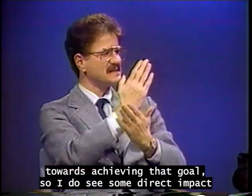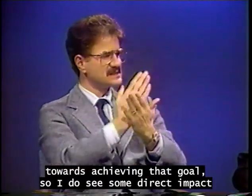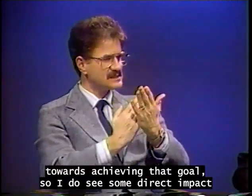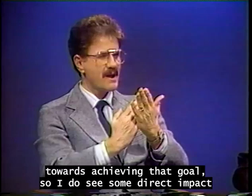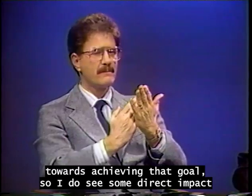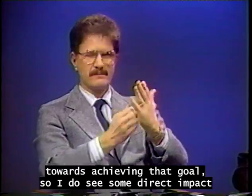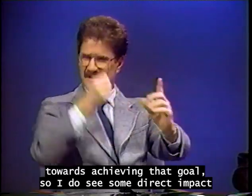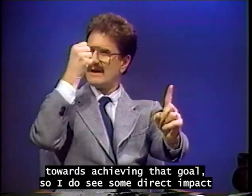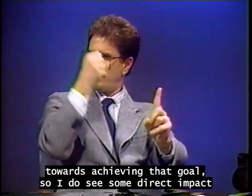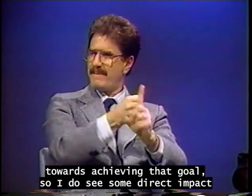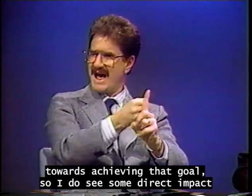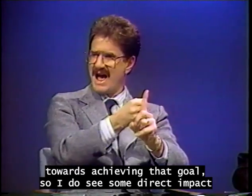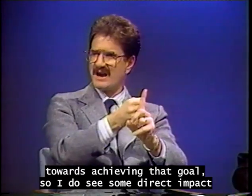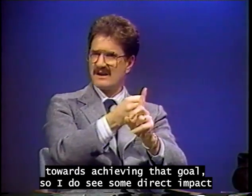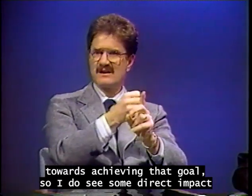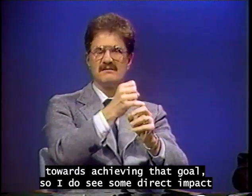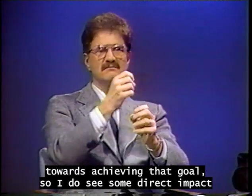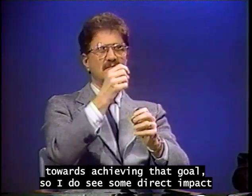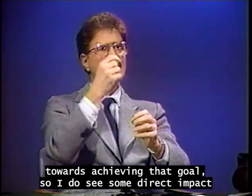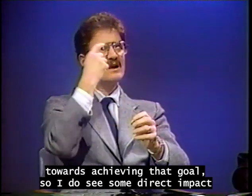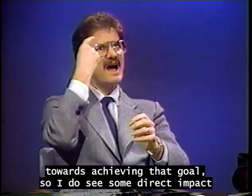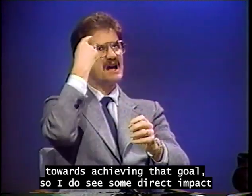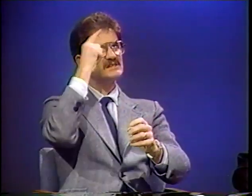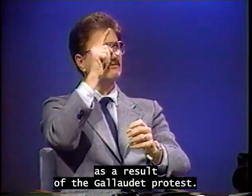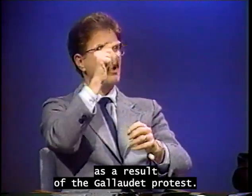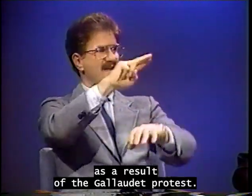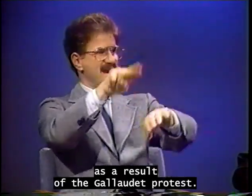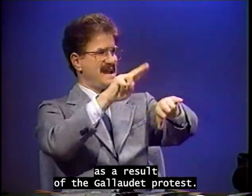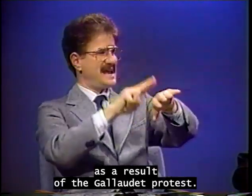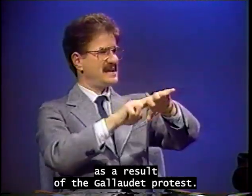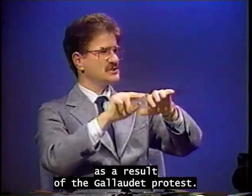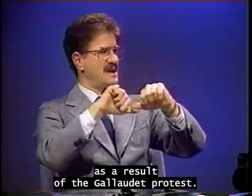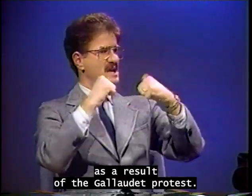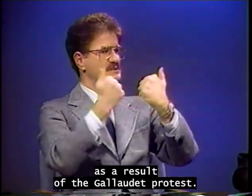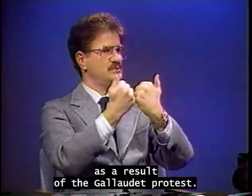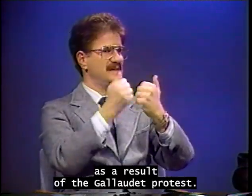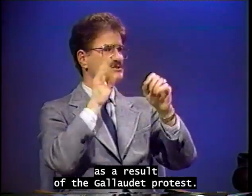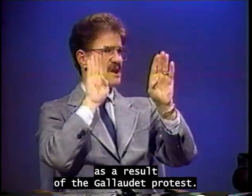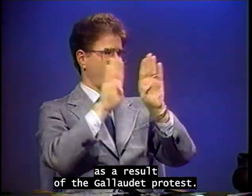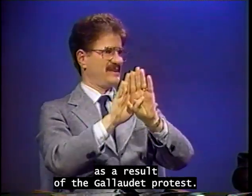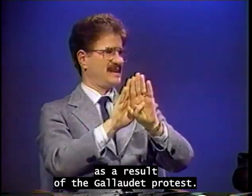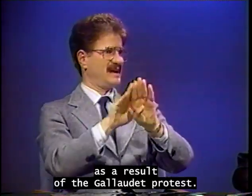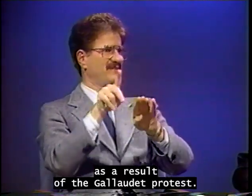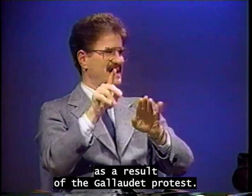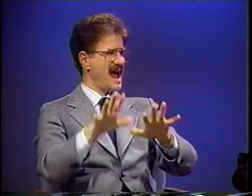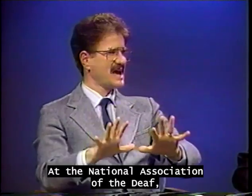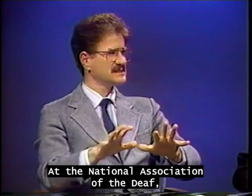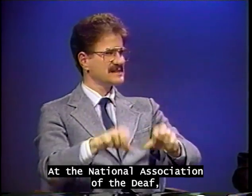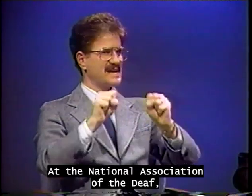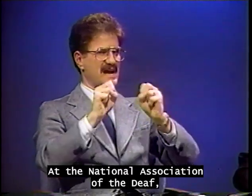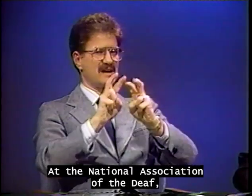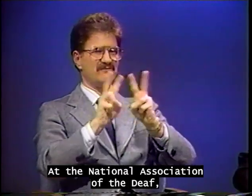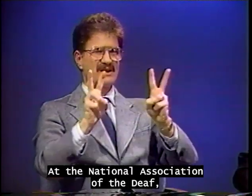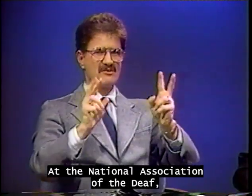achieving that goal. So I do see some direct impact as a result of the Gallaudet protest. At the National Association of the